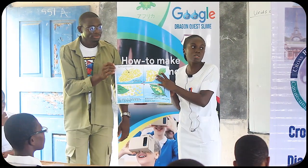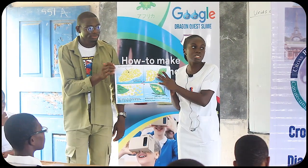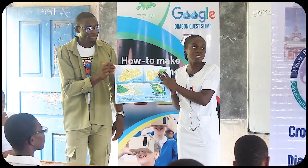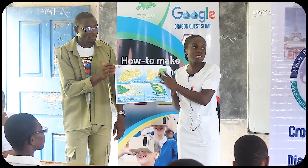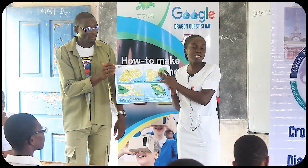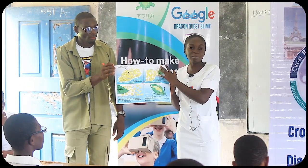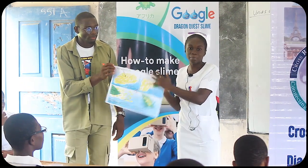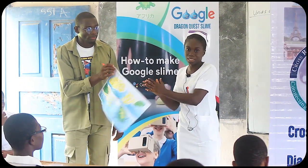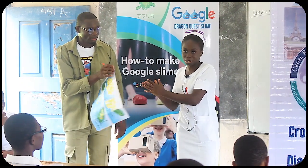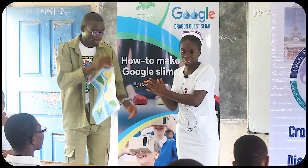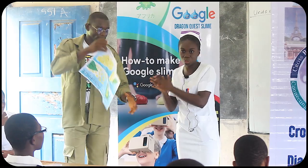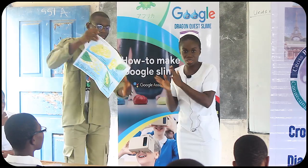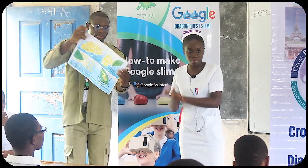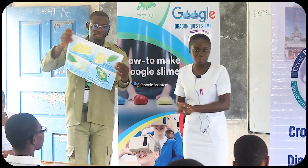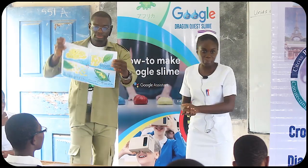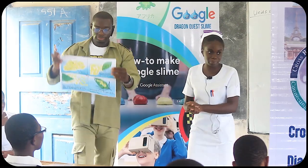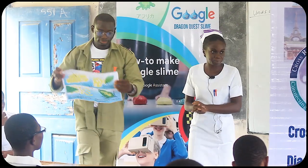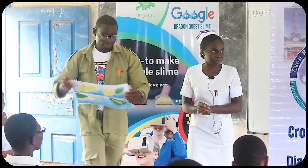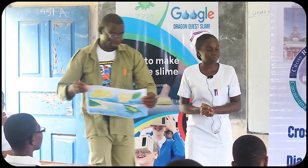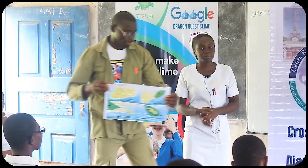So now, this plant actually,